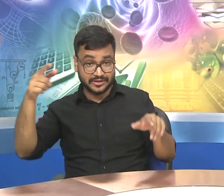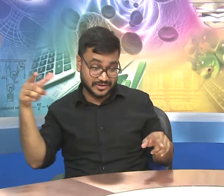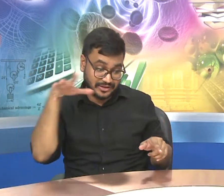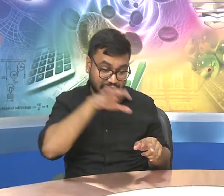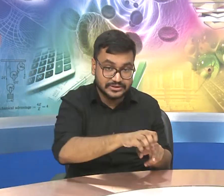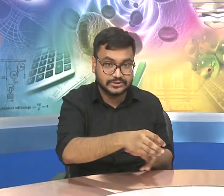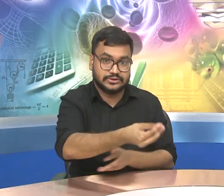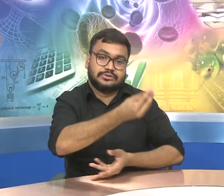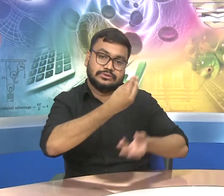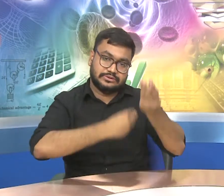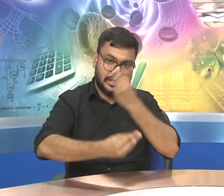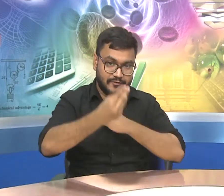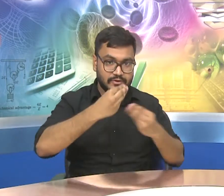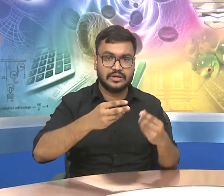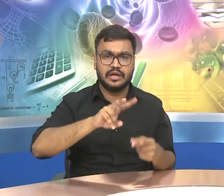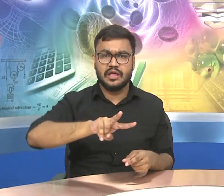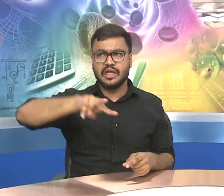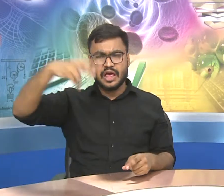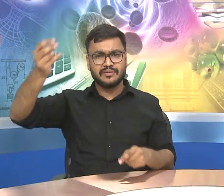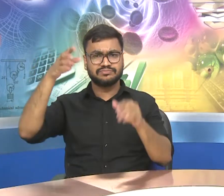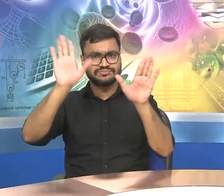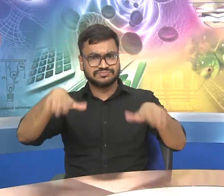then hawk.